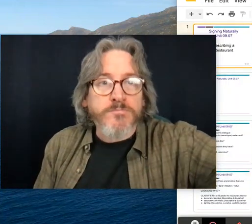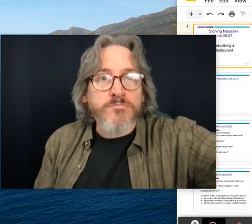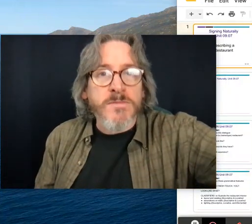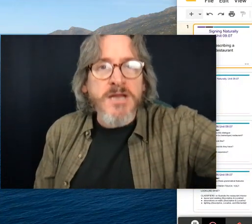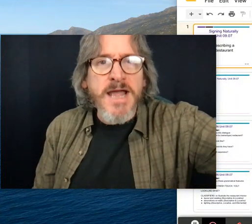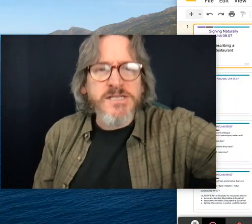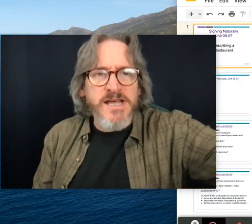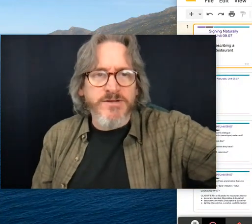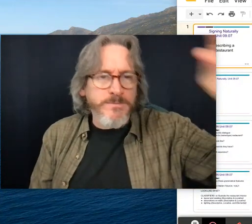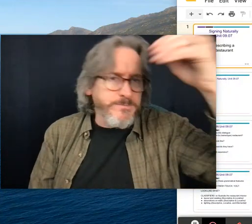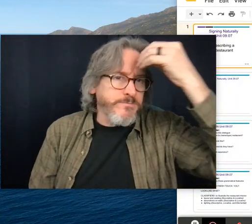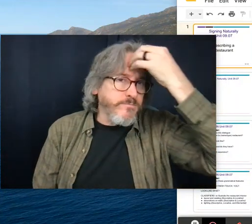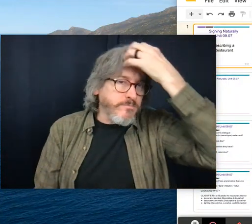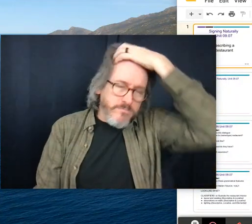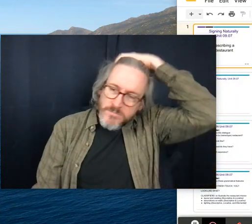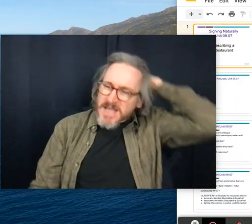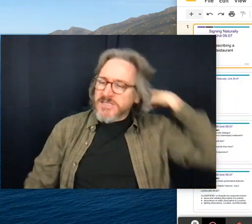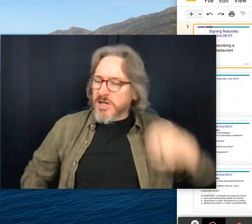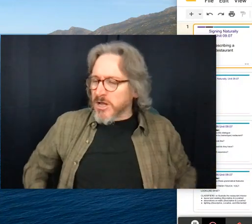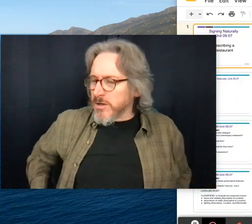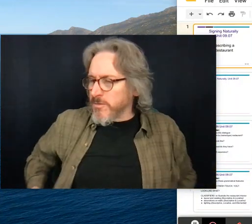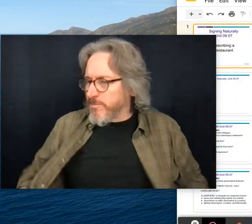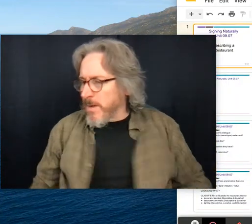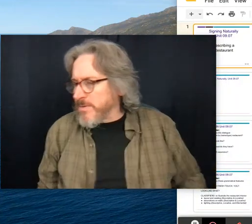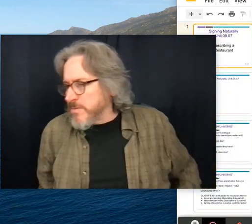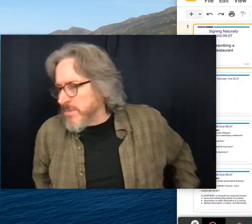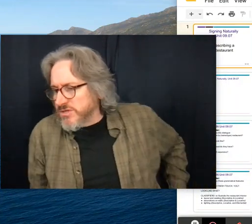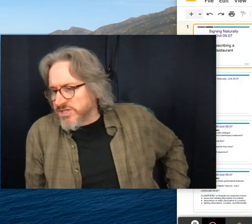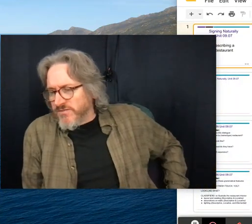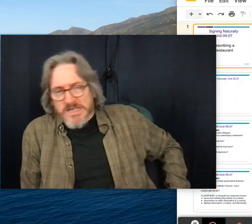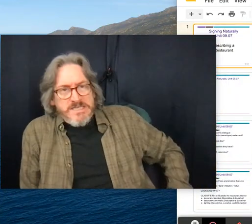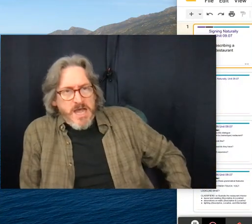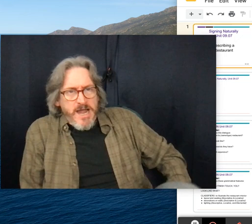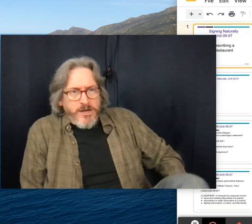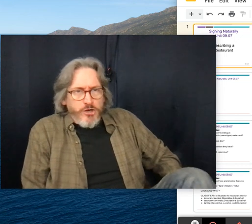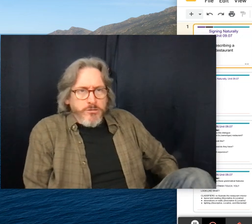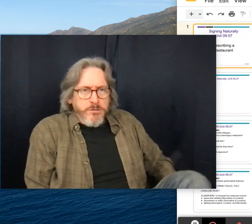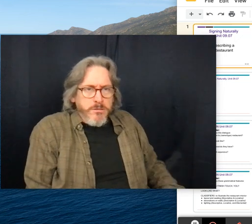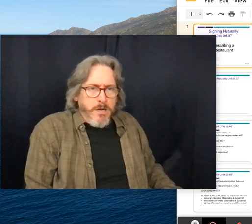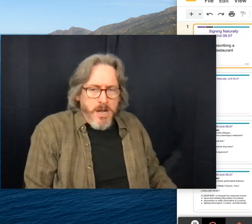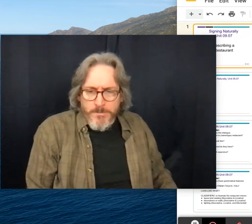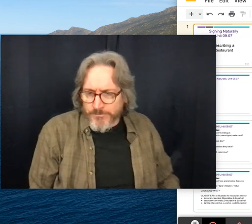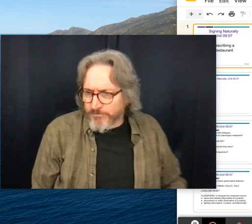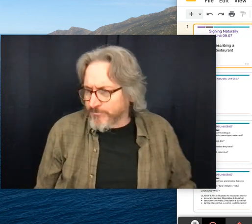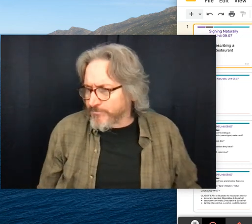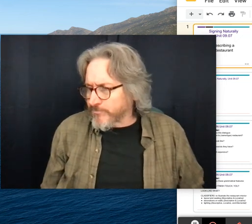Okay, 9.7 has probably the most of